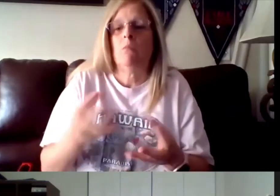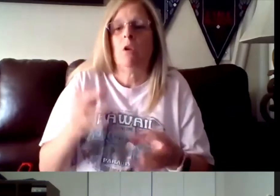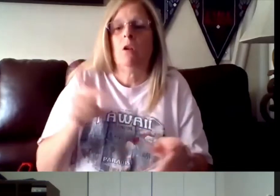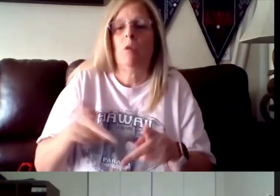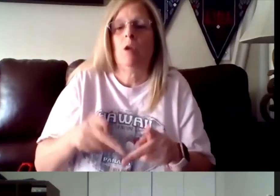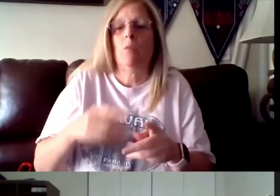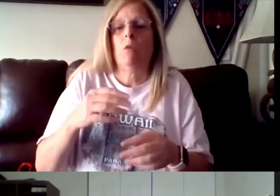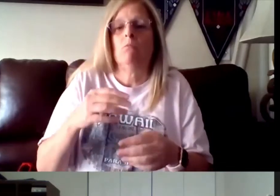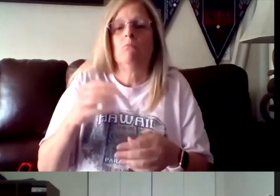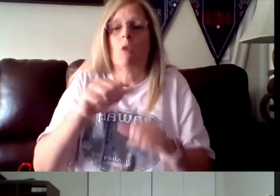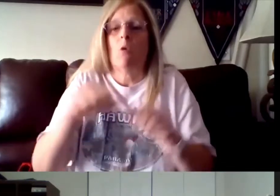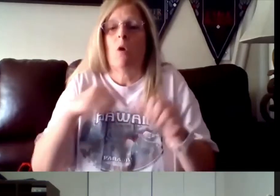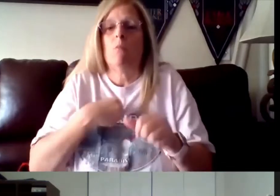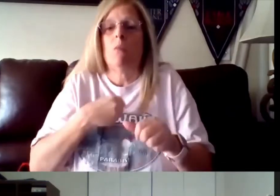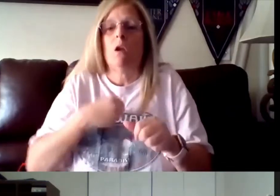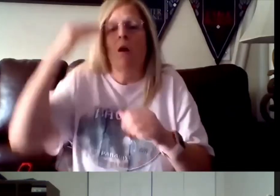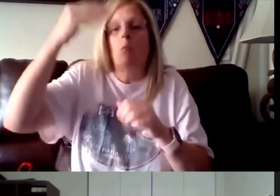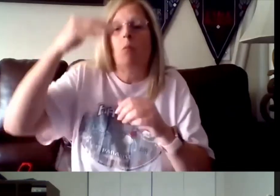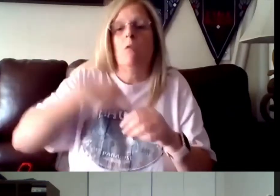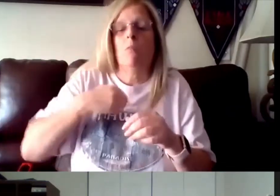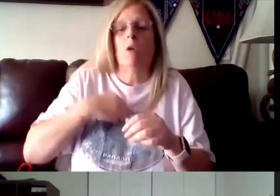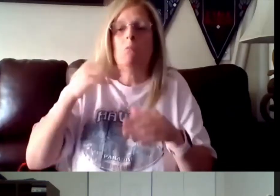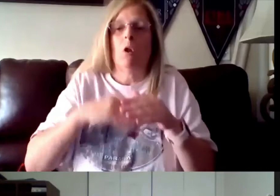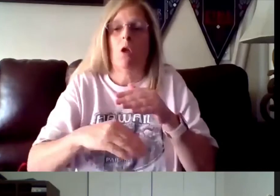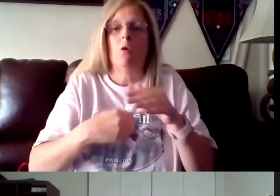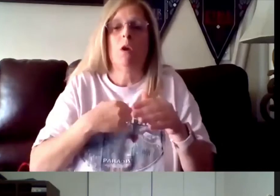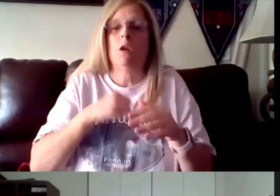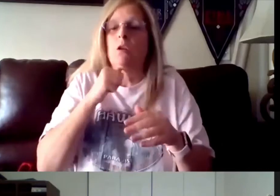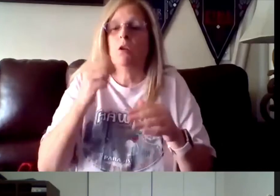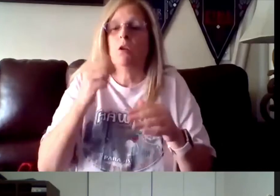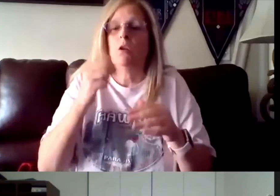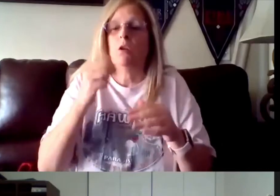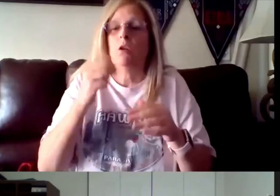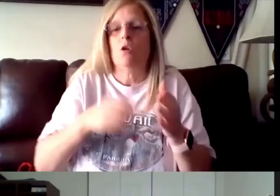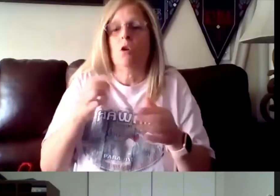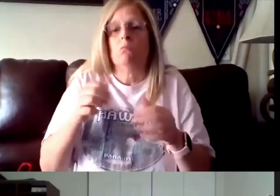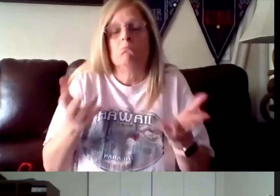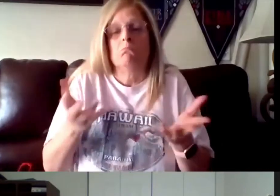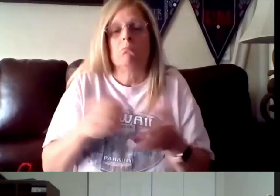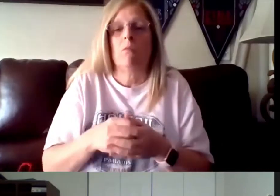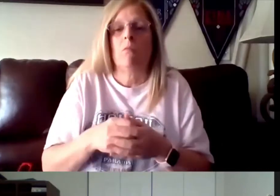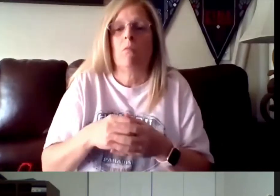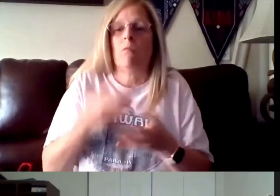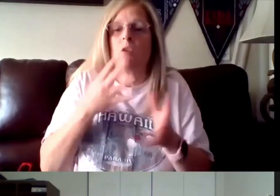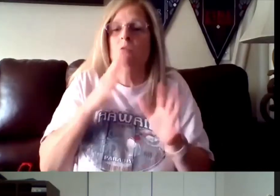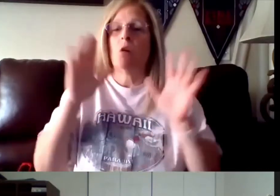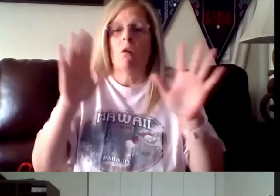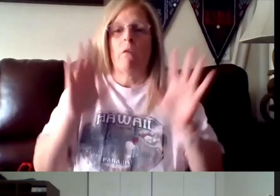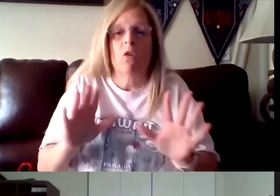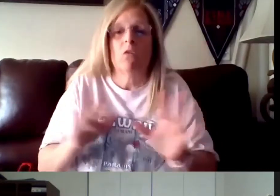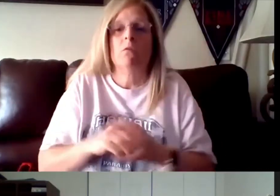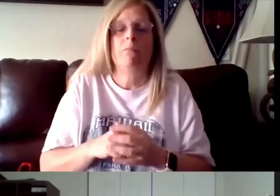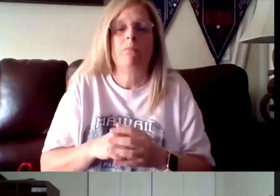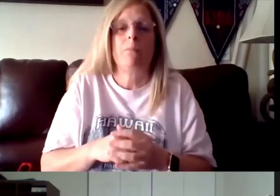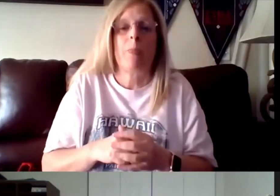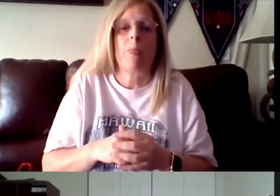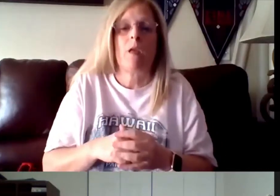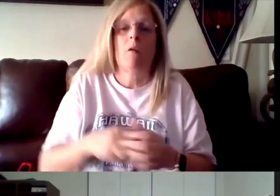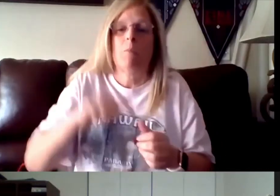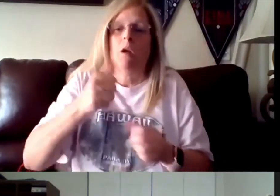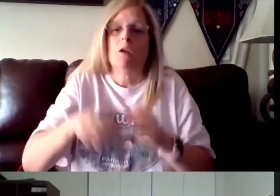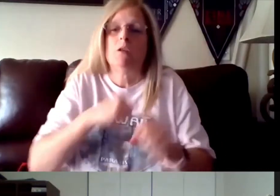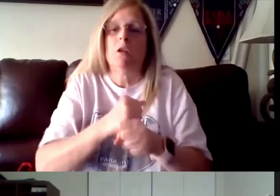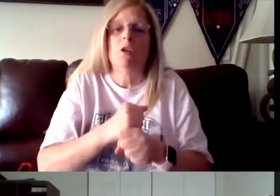below me, next to me, didn't know what to do either. So I thought, wow, this is horrible. So after about 10 years, I did get